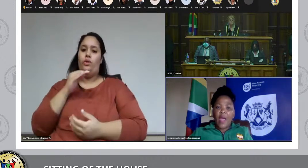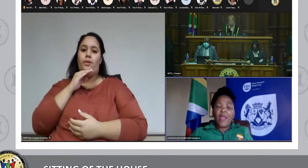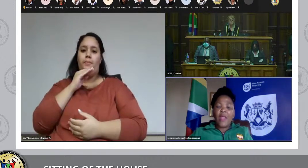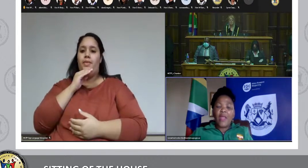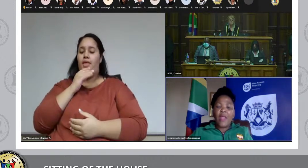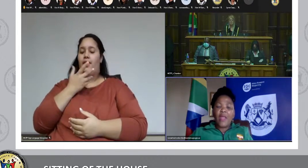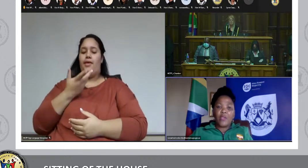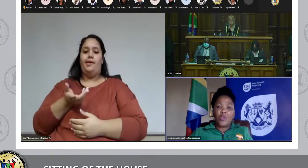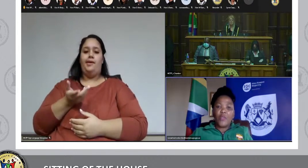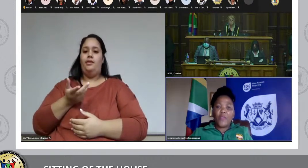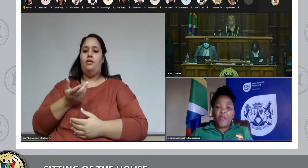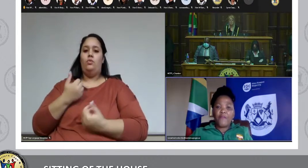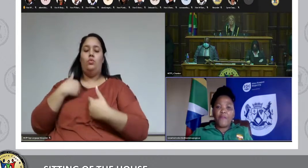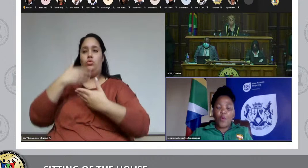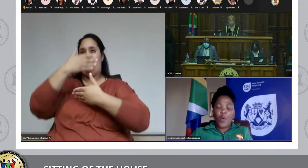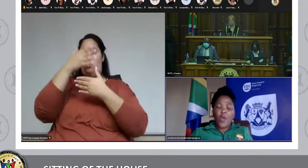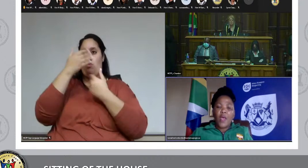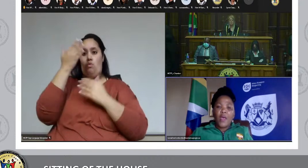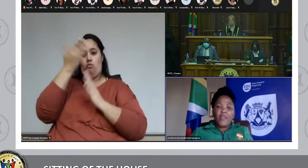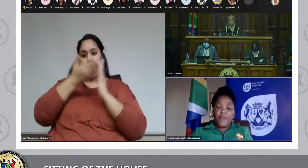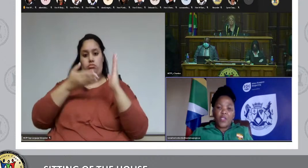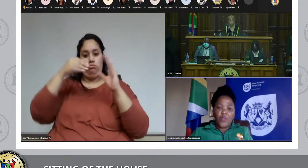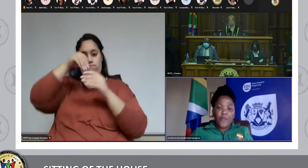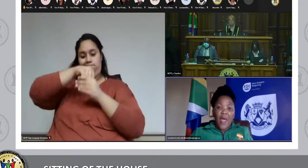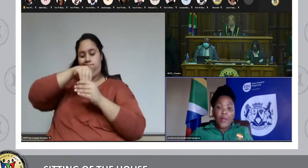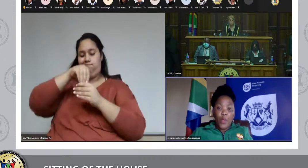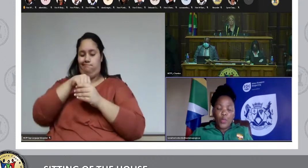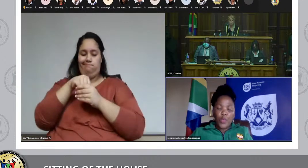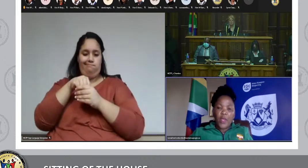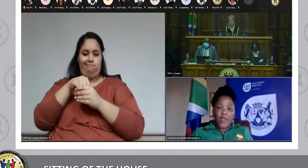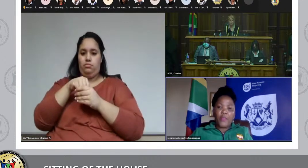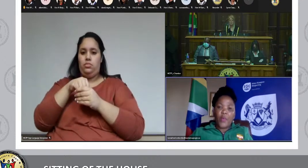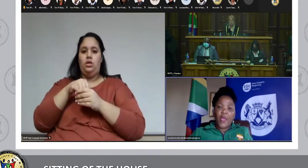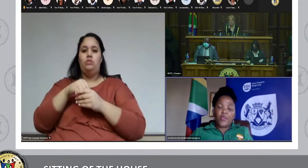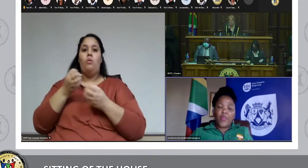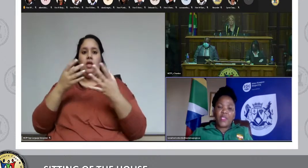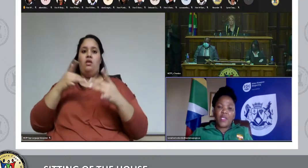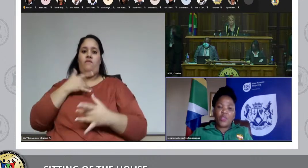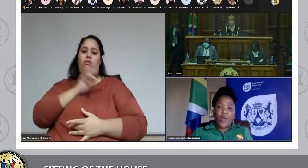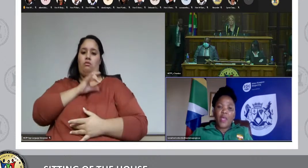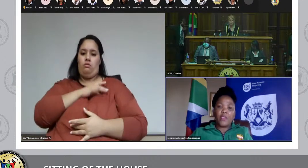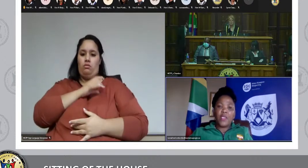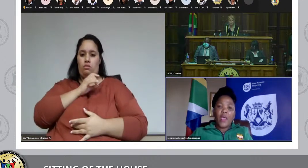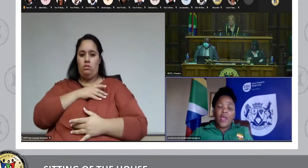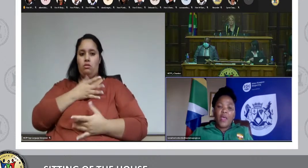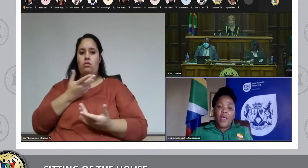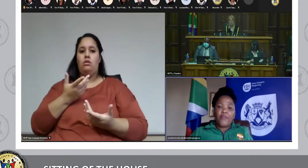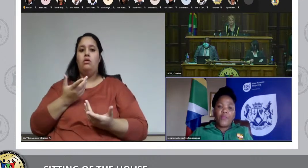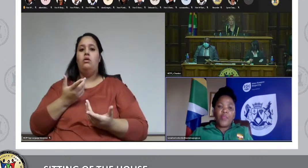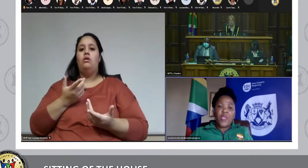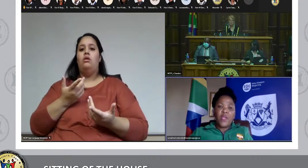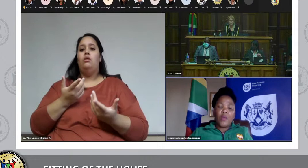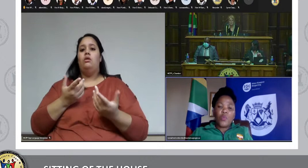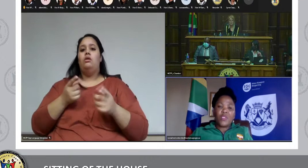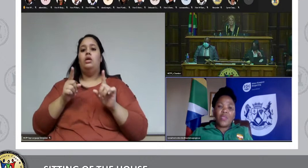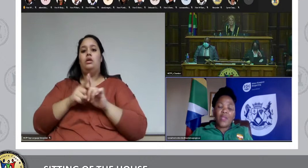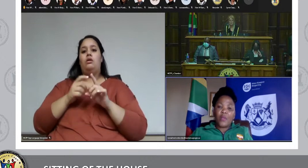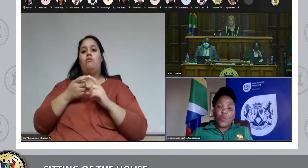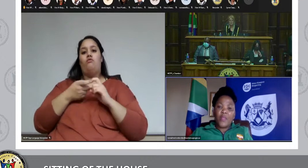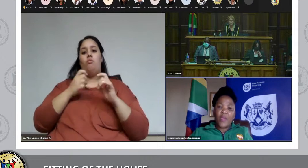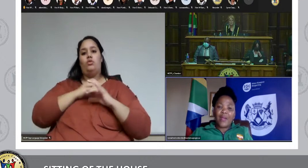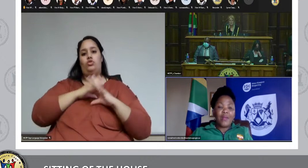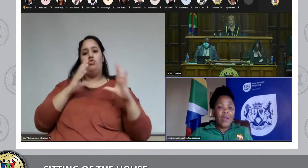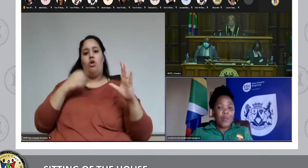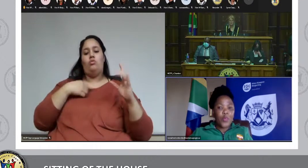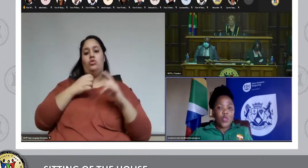an unknown animal. So therefore, the fears of unknown, they were expected. So hence, from the beginning, we